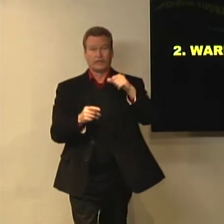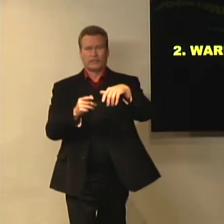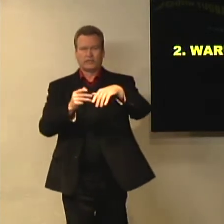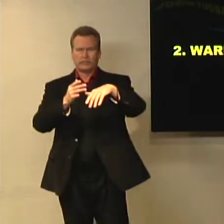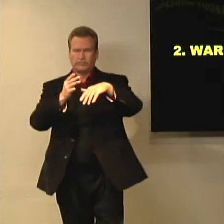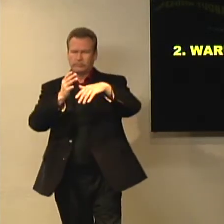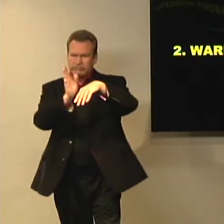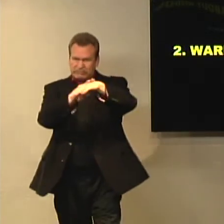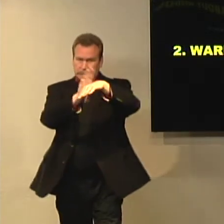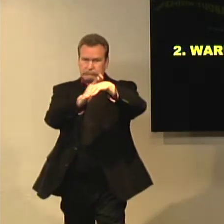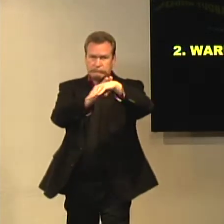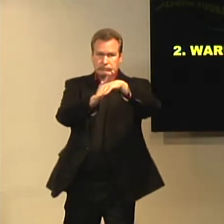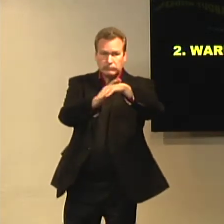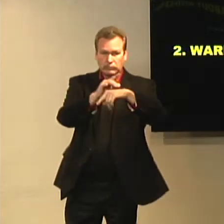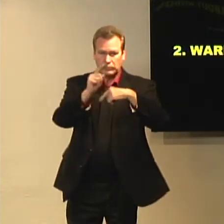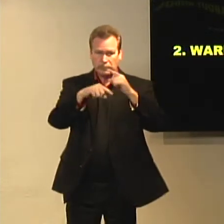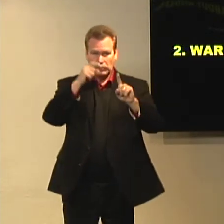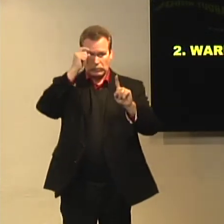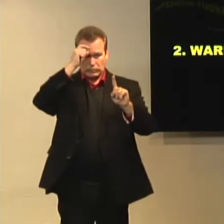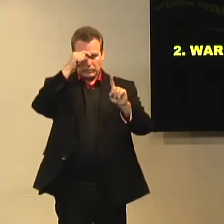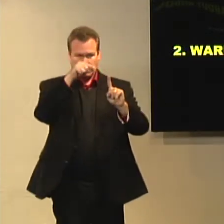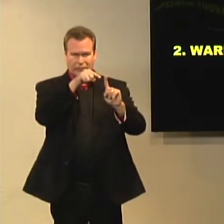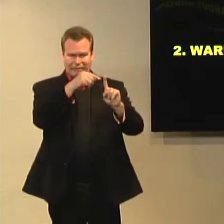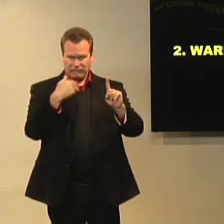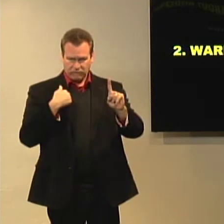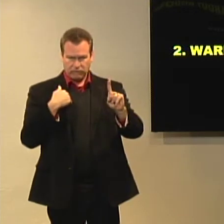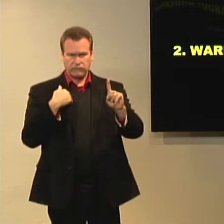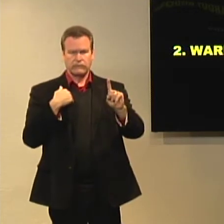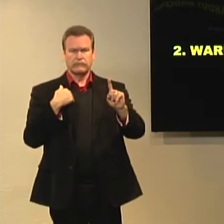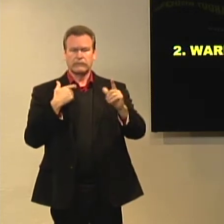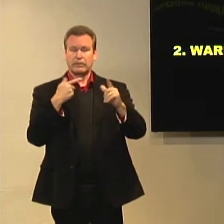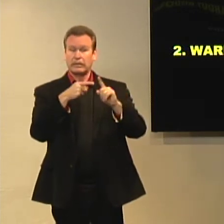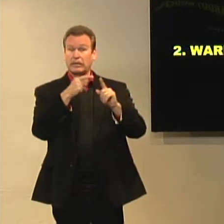James goes on in the next section to give a warning about wisdom.